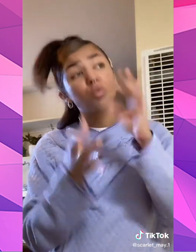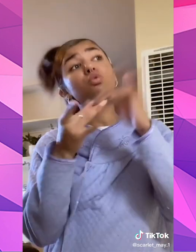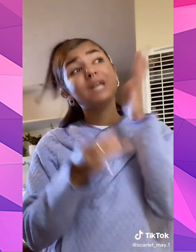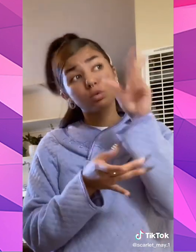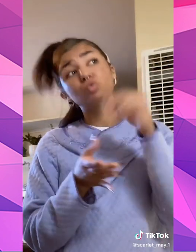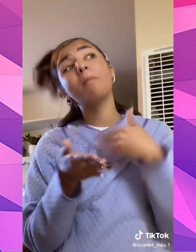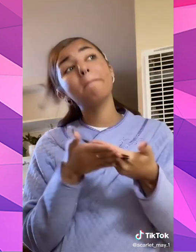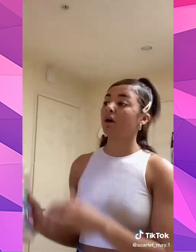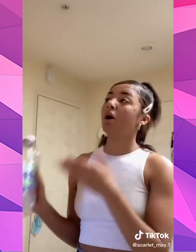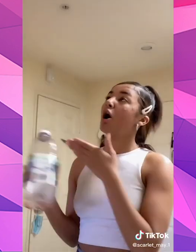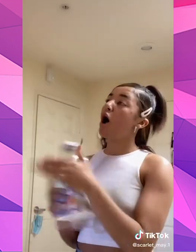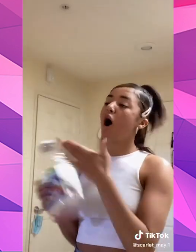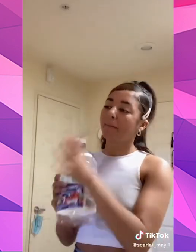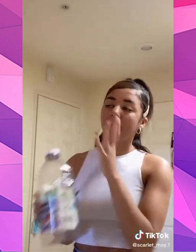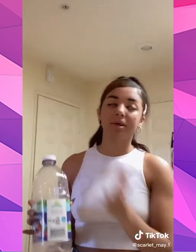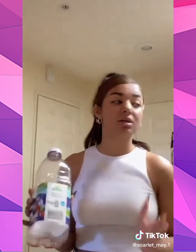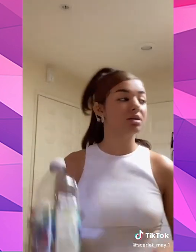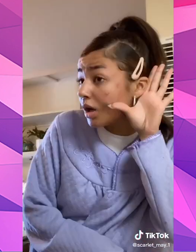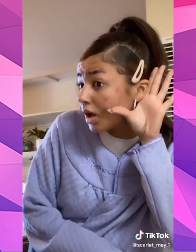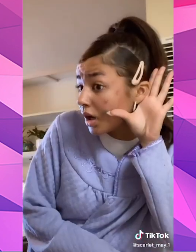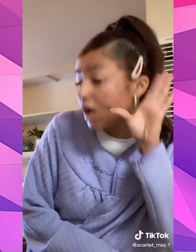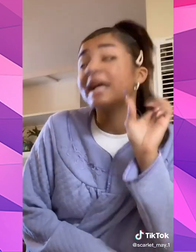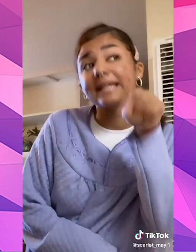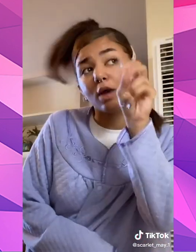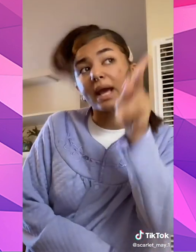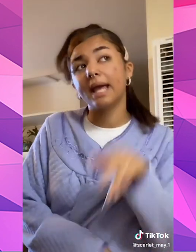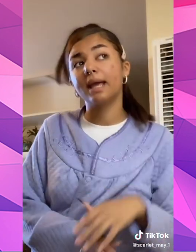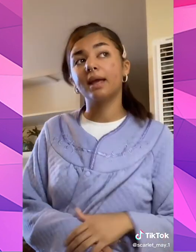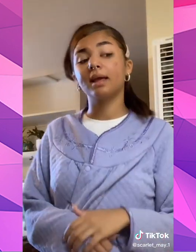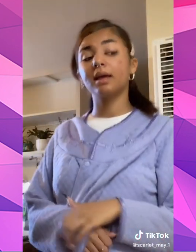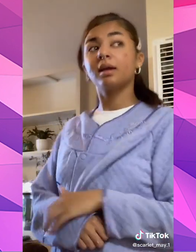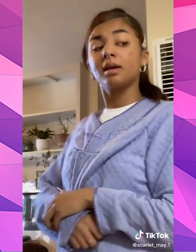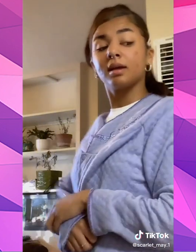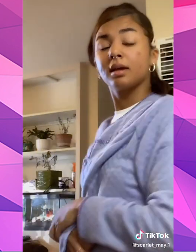Do what you said You was gonna do to my baby Alright, mama Yeah, okay